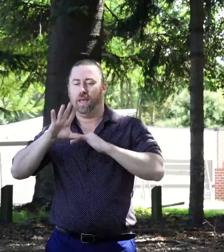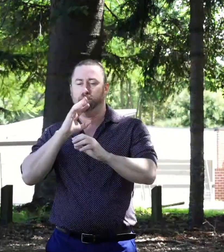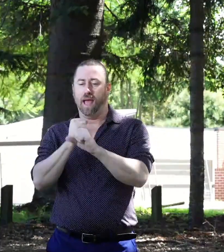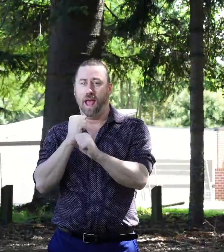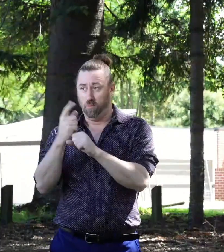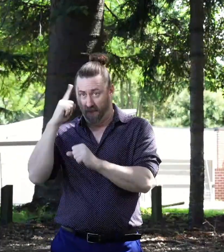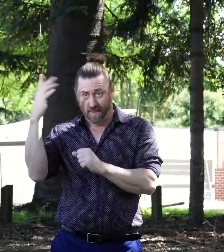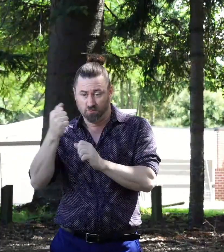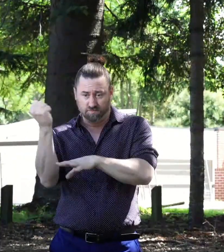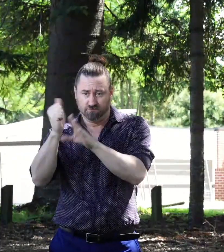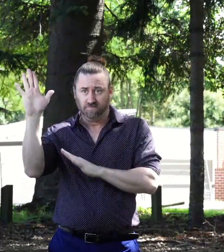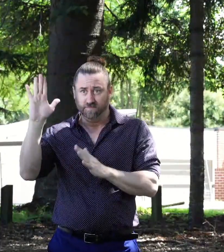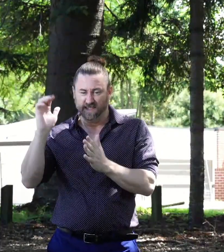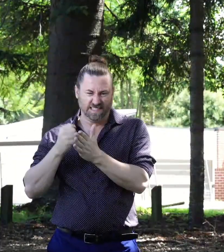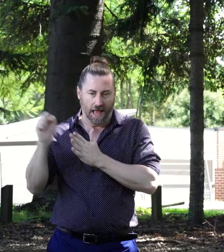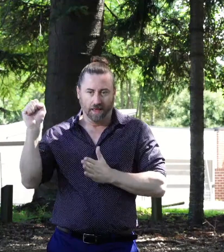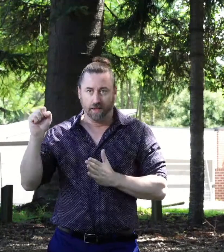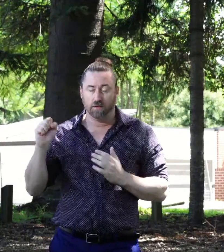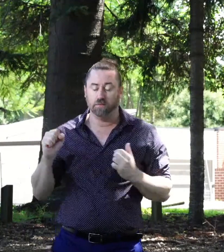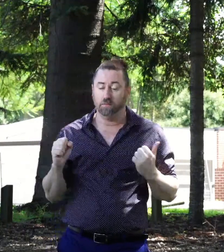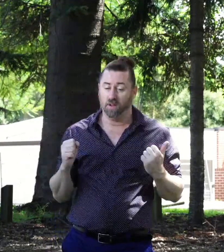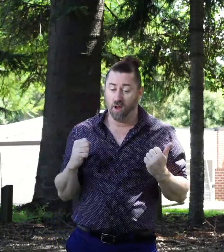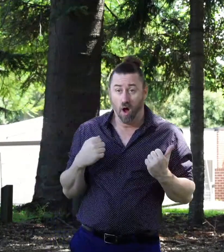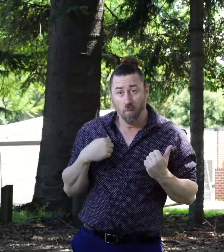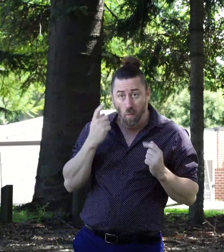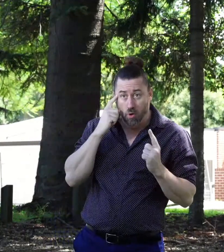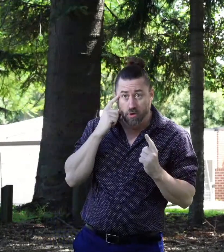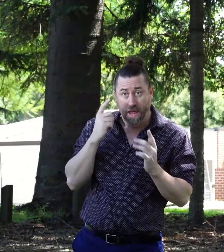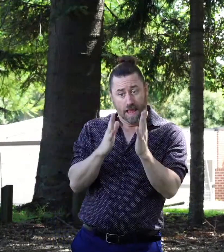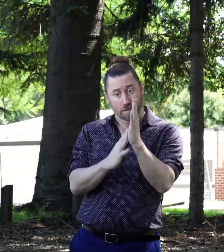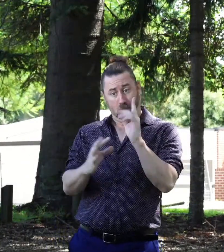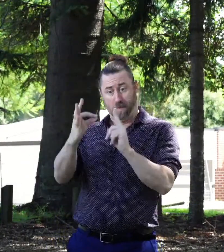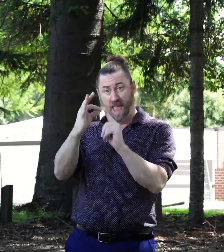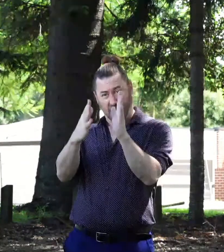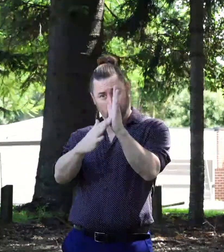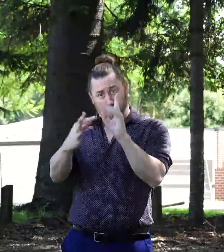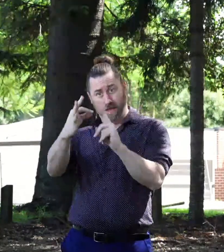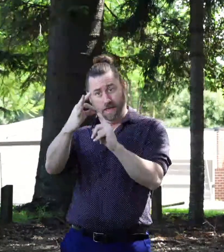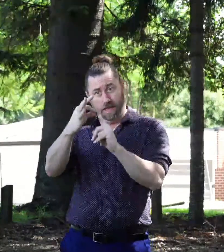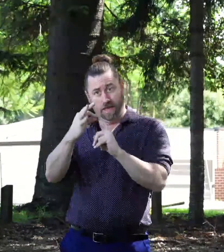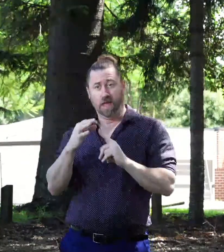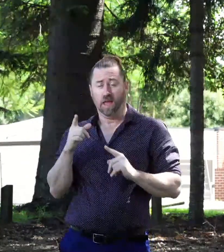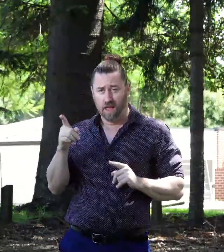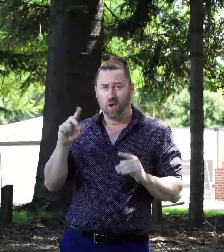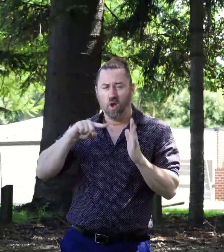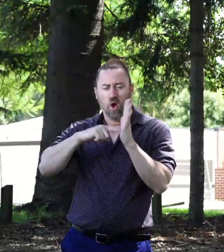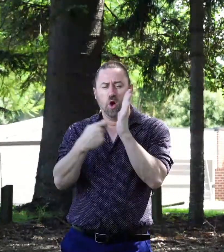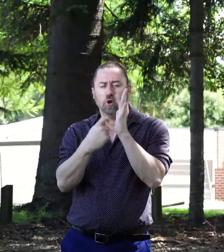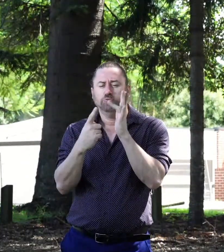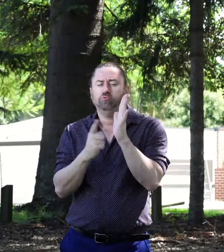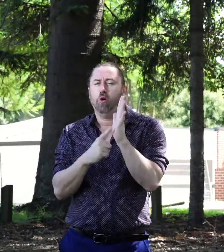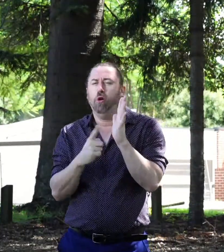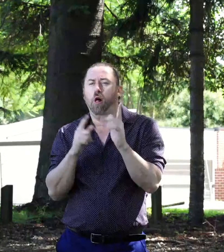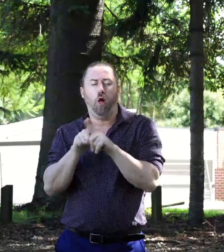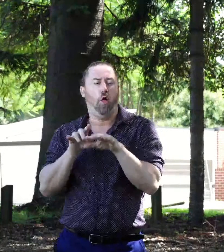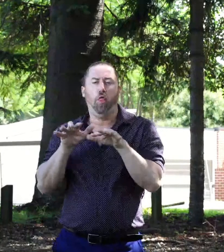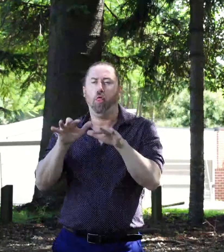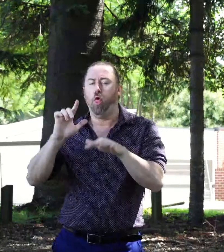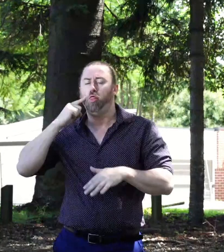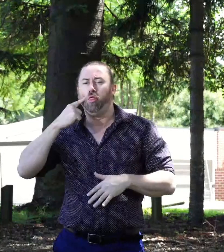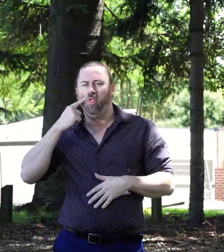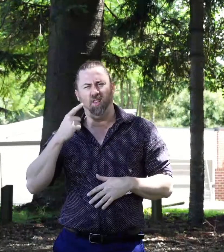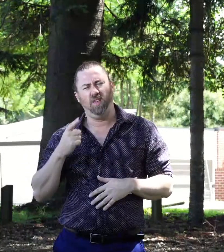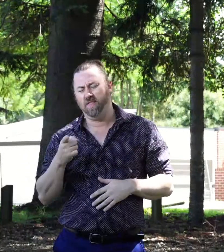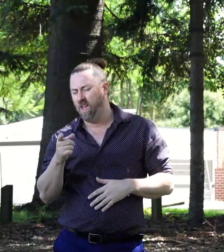I am very concerned that any MP would go about trolling. I mean, that's not